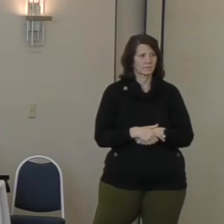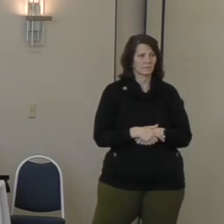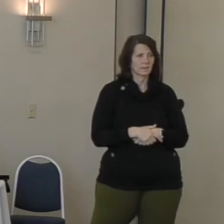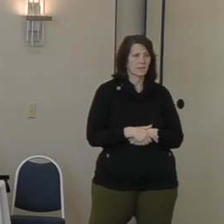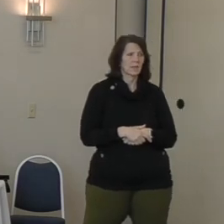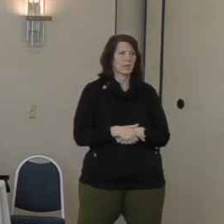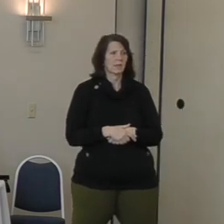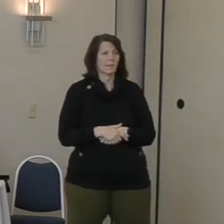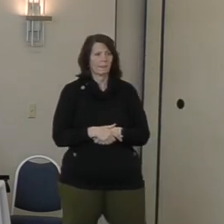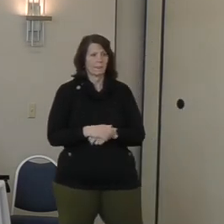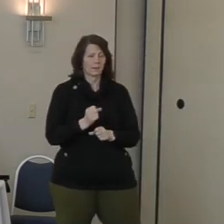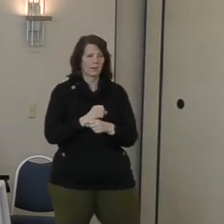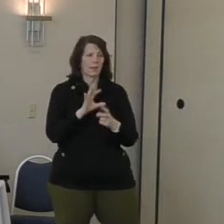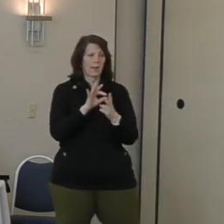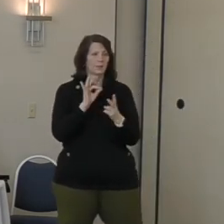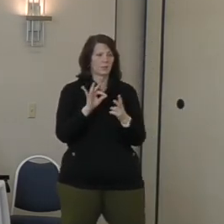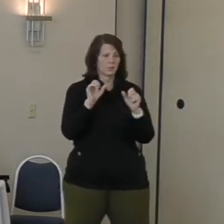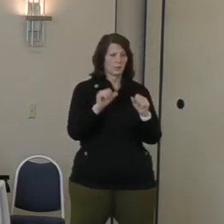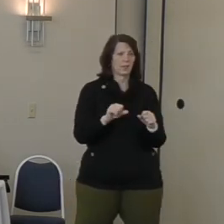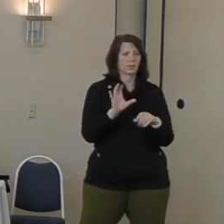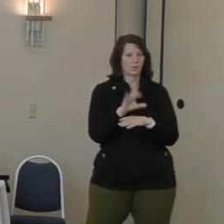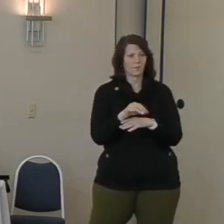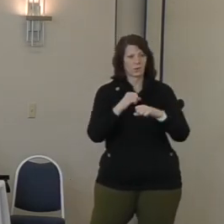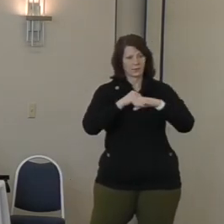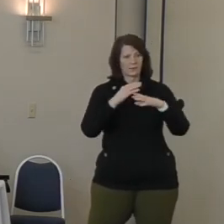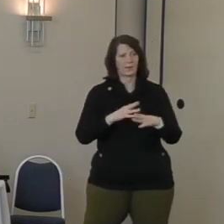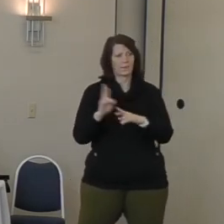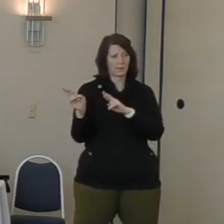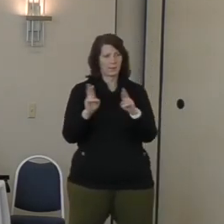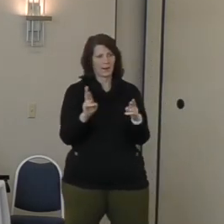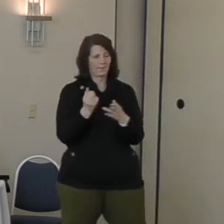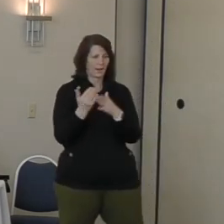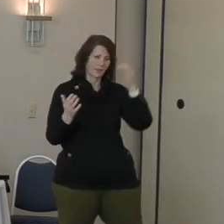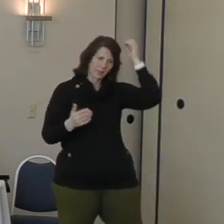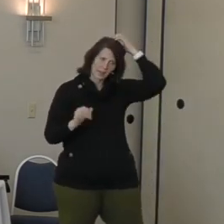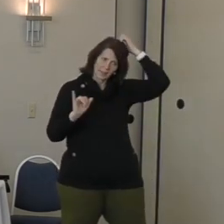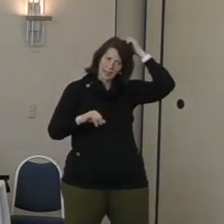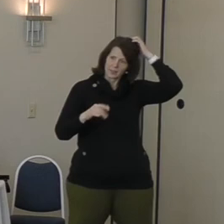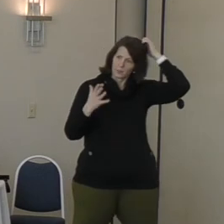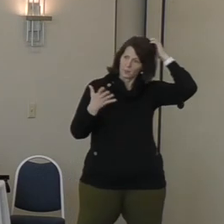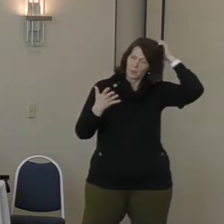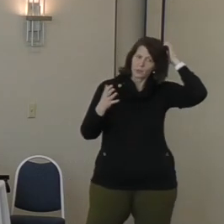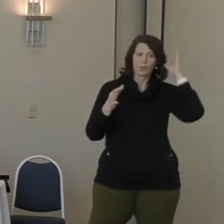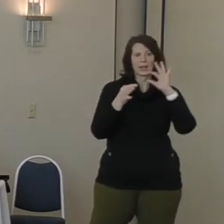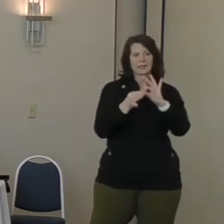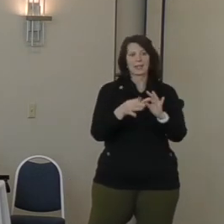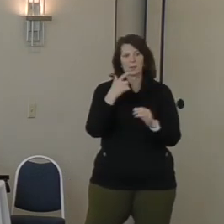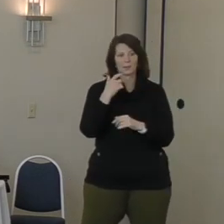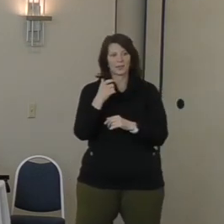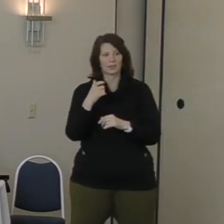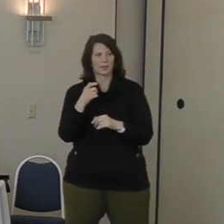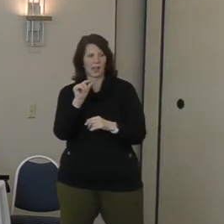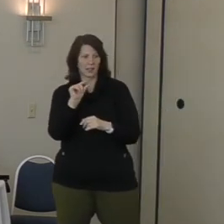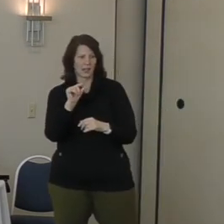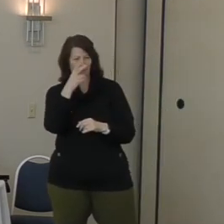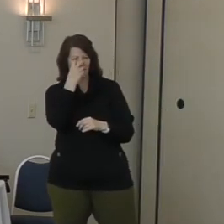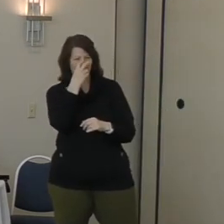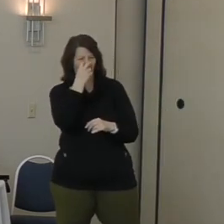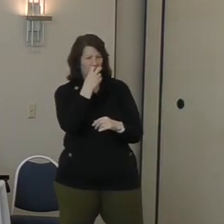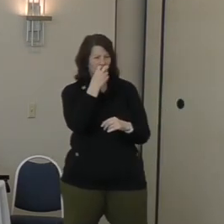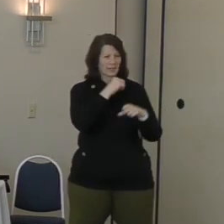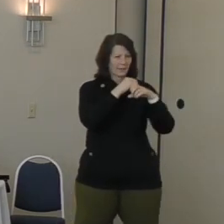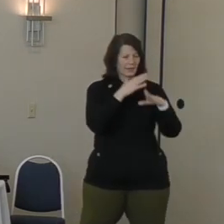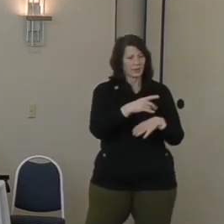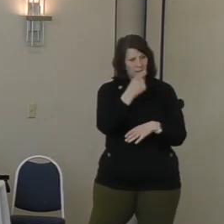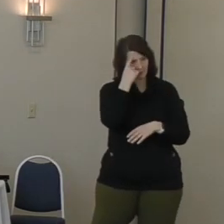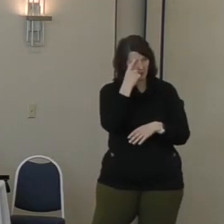by essentially creating as many options as you can, is you force the defenders to prepare for everything. And that's what you're attached to do. Because as soon as you put a little bit of doubt in the defender's